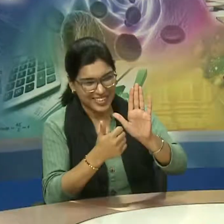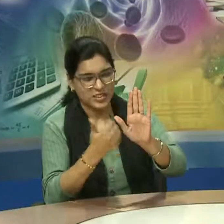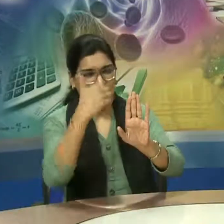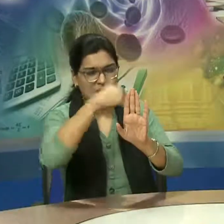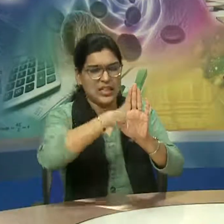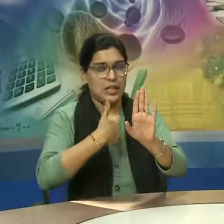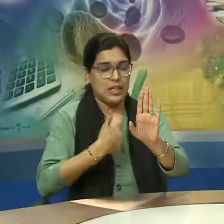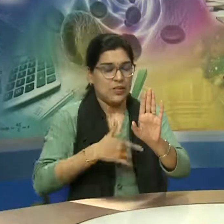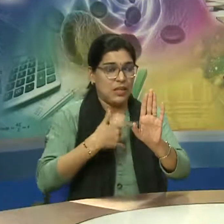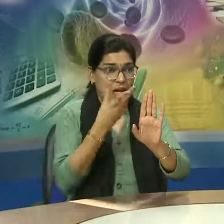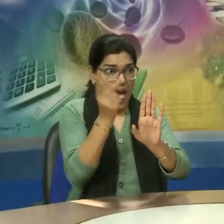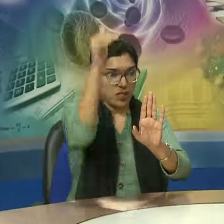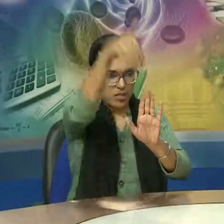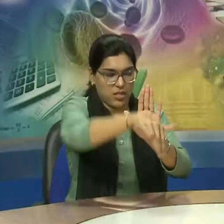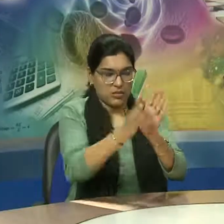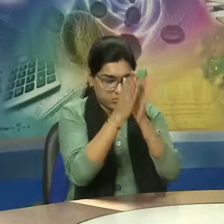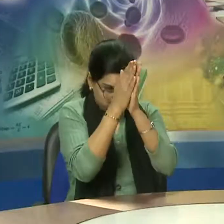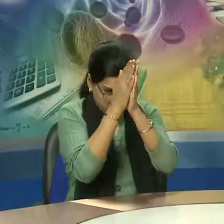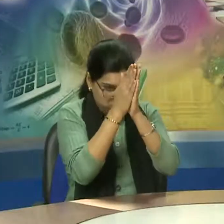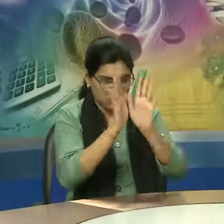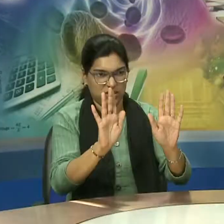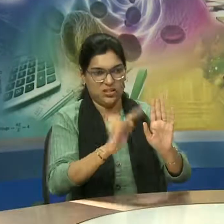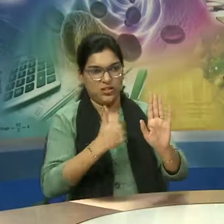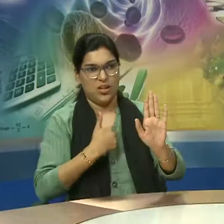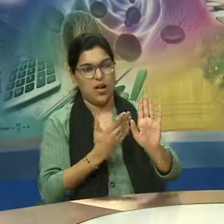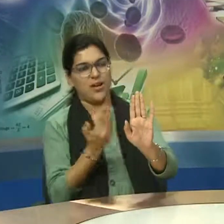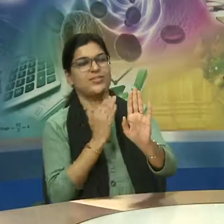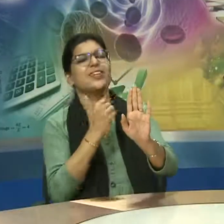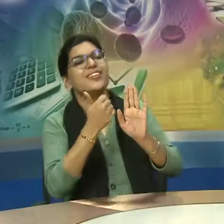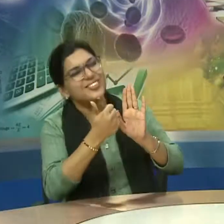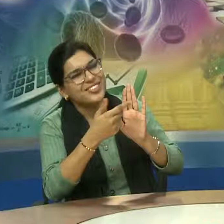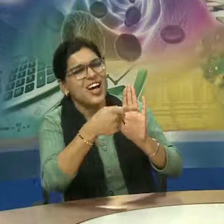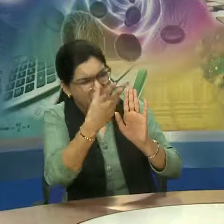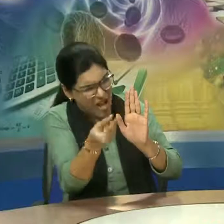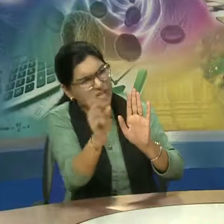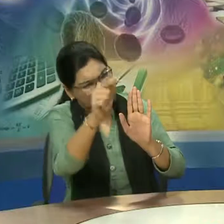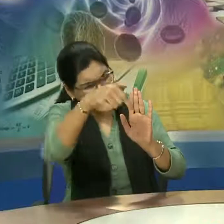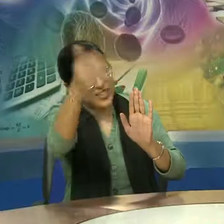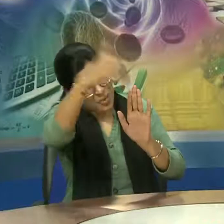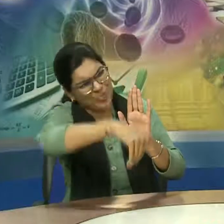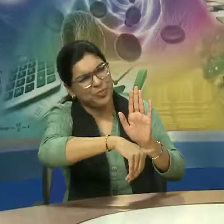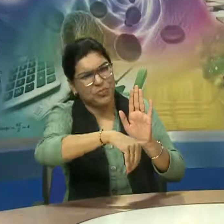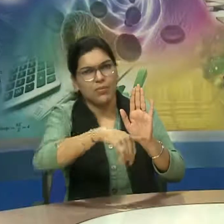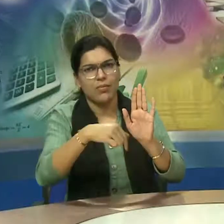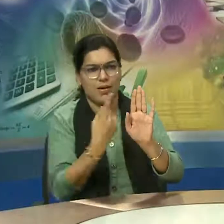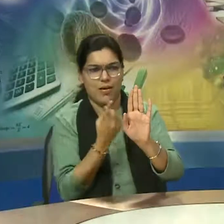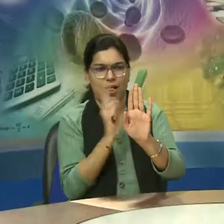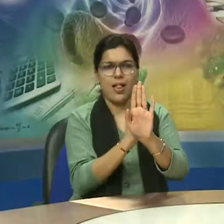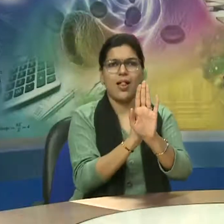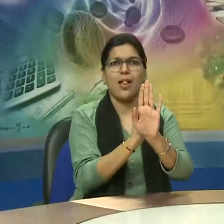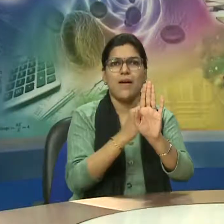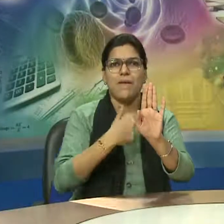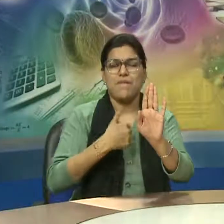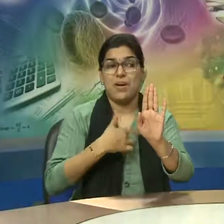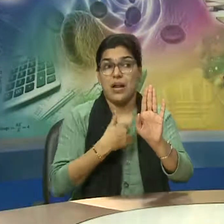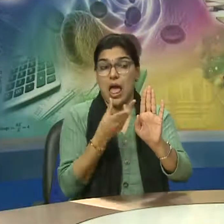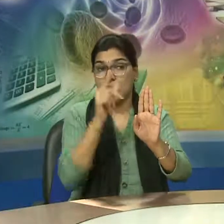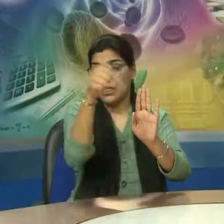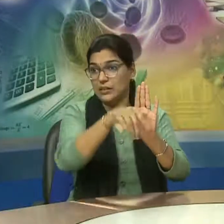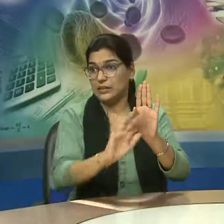they don't really mean it. They only say to